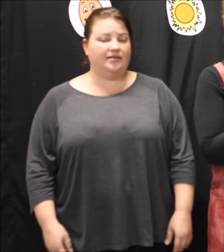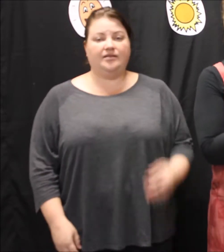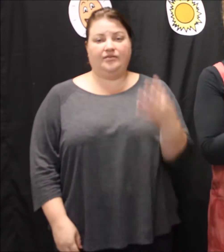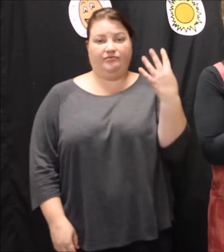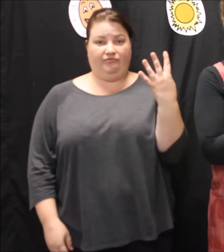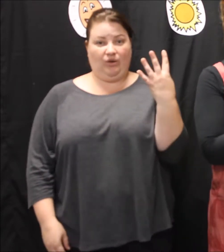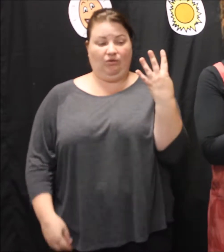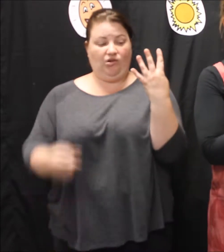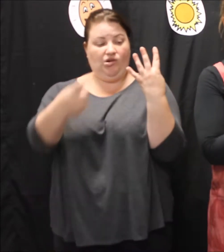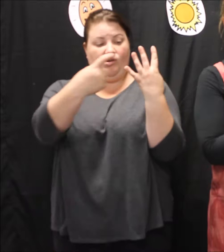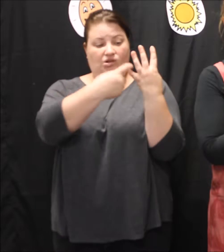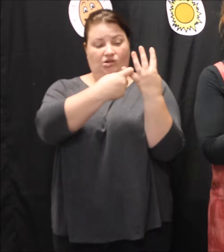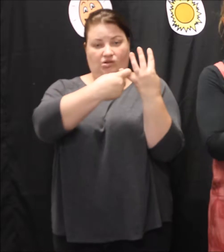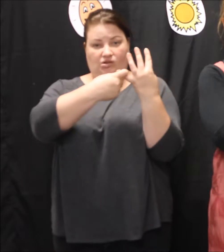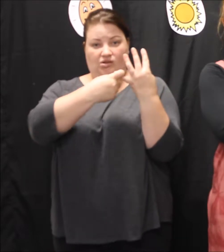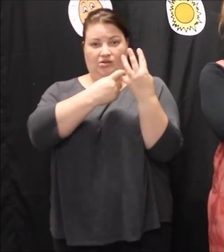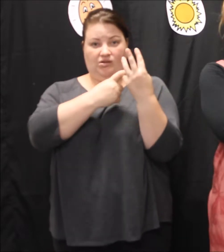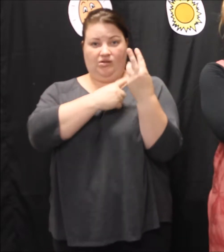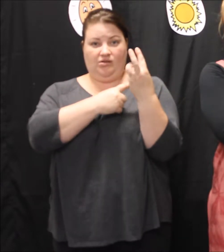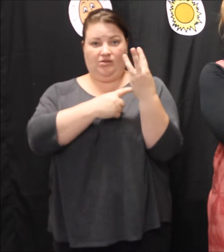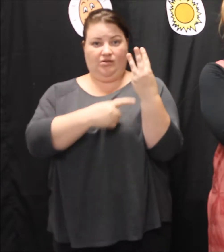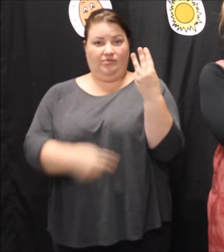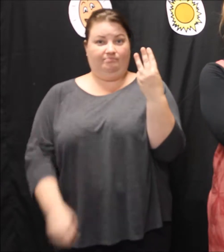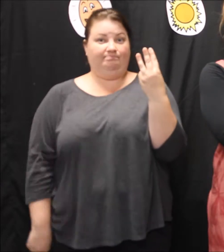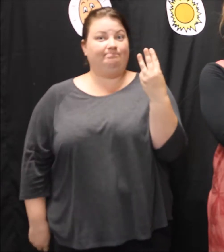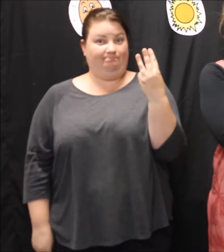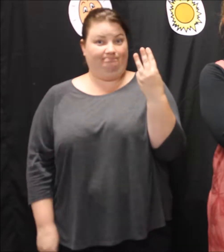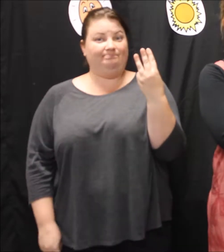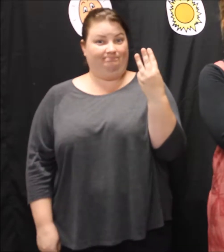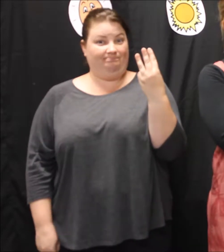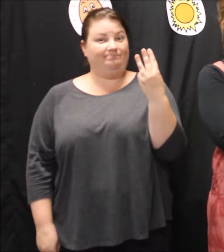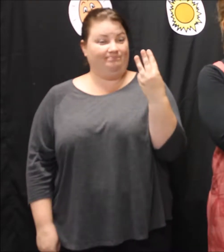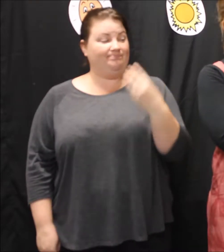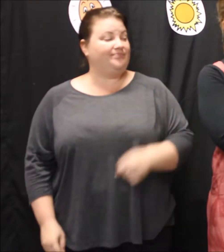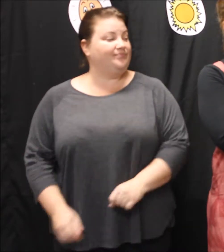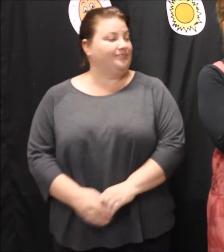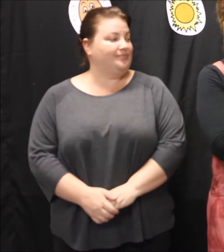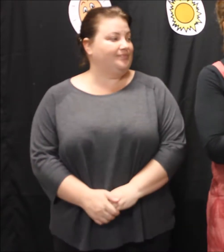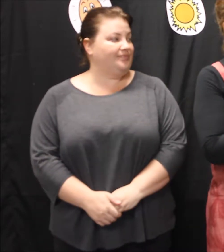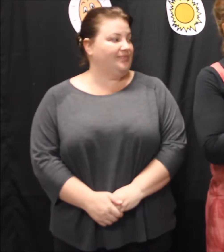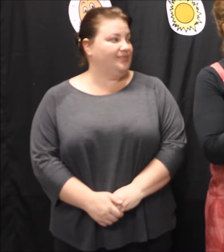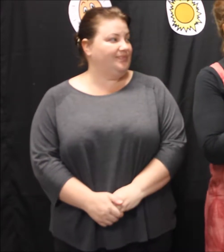4 minus 1 equals 3.